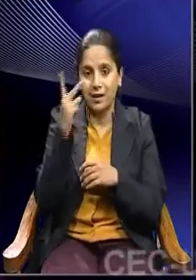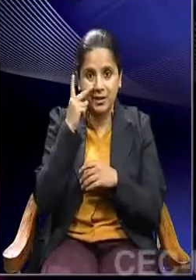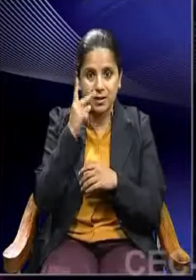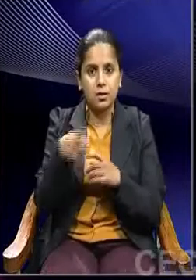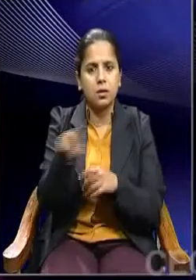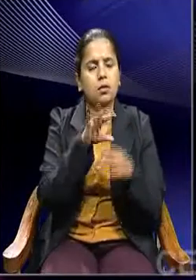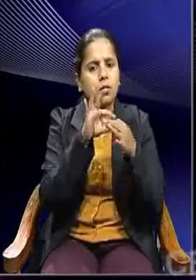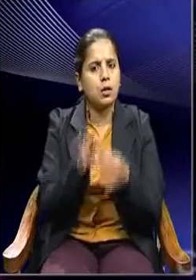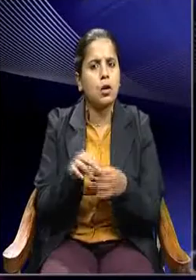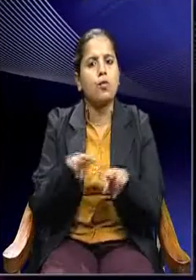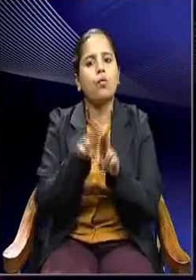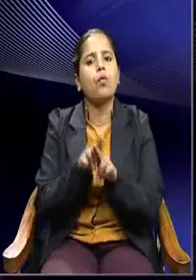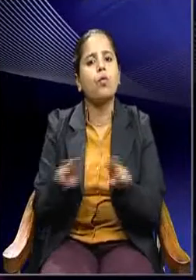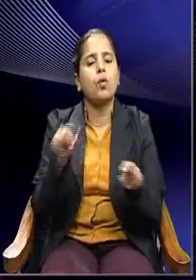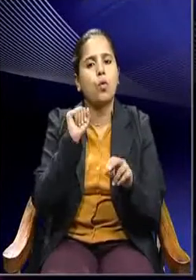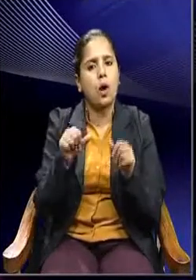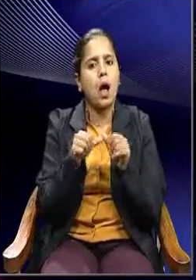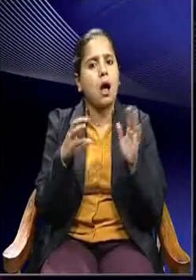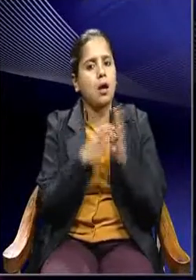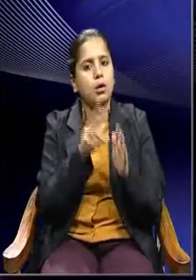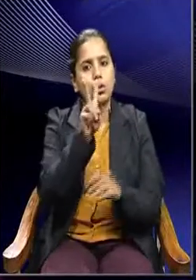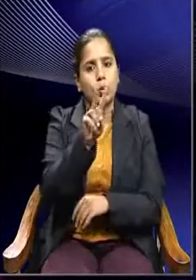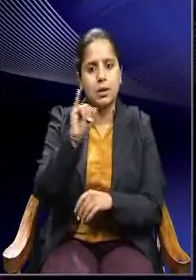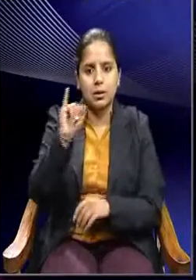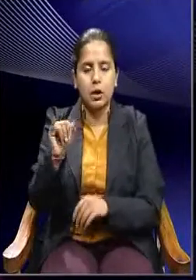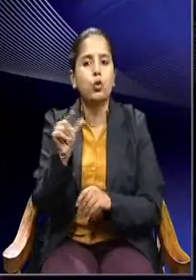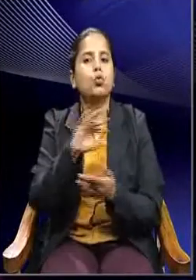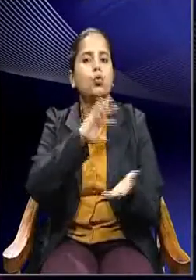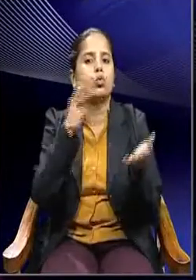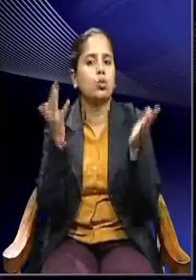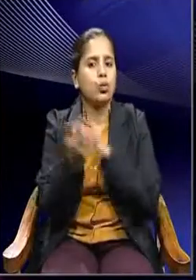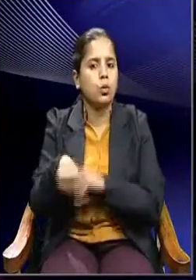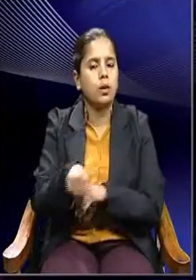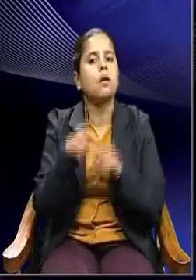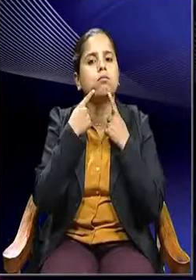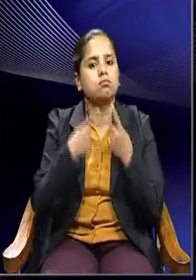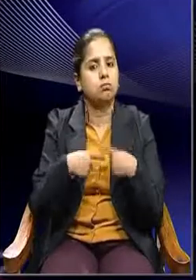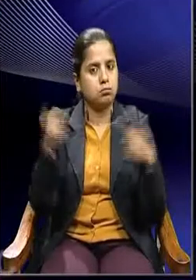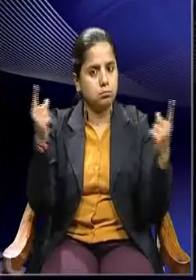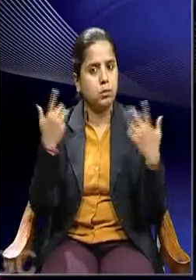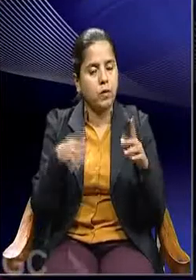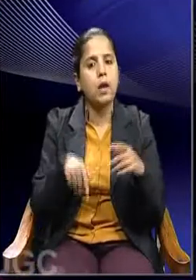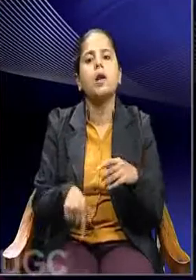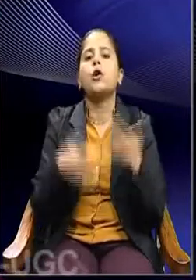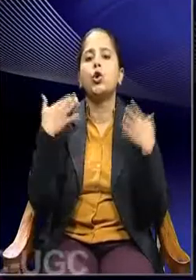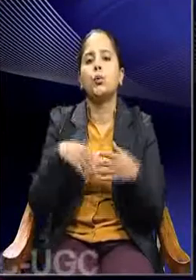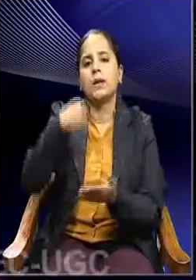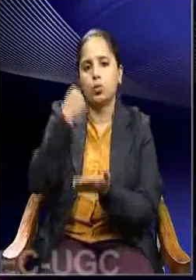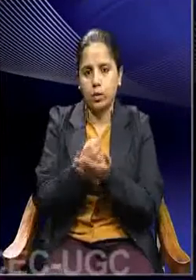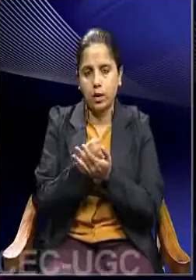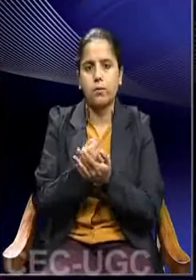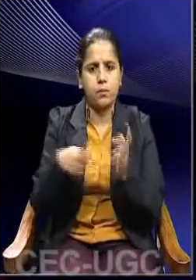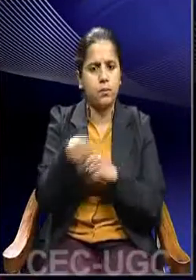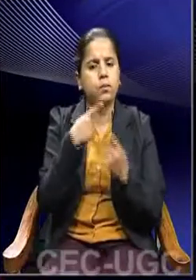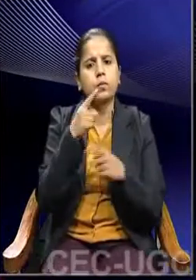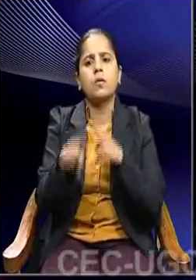with respect to fulfillment of Article 26 of Universal Declaration of Human Rights. That is, it